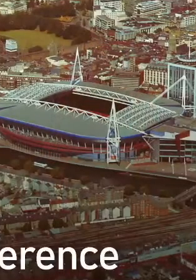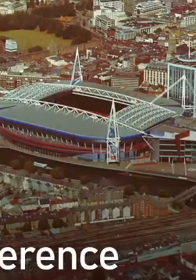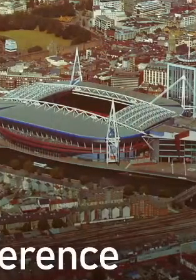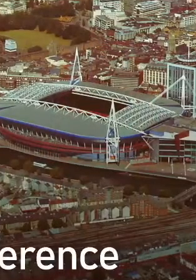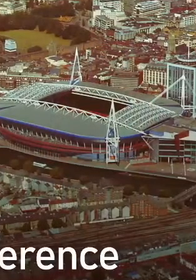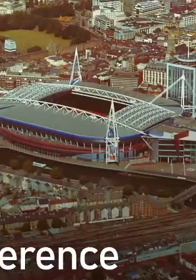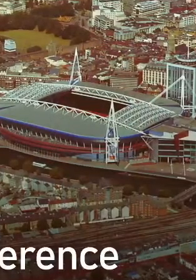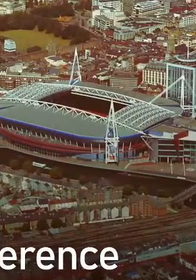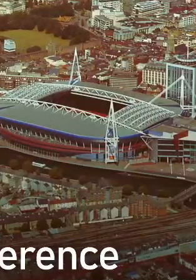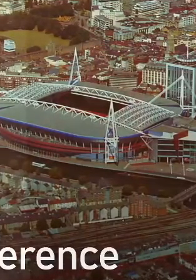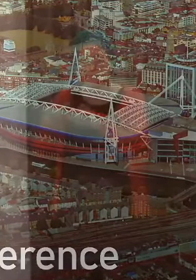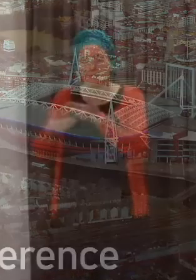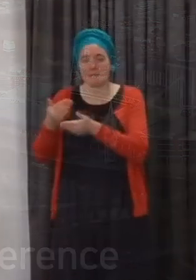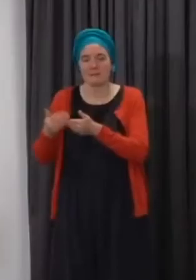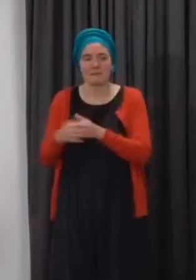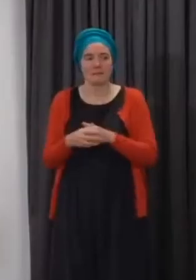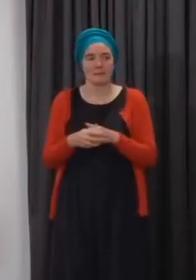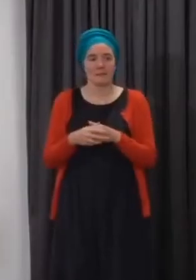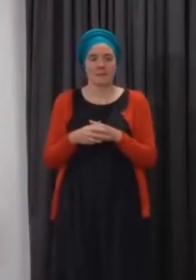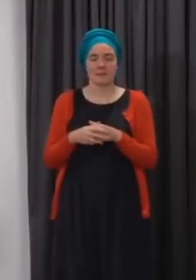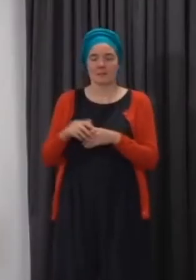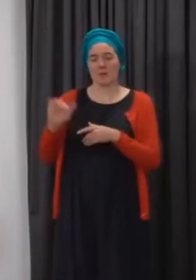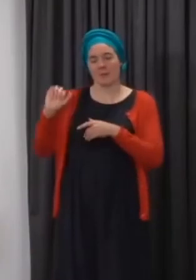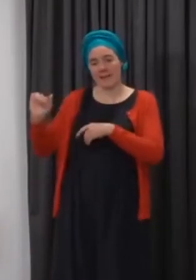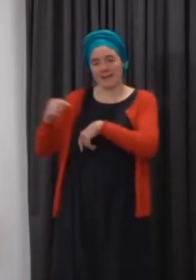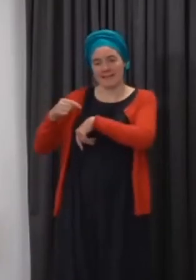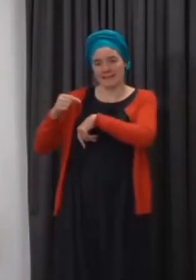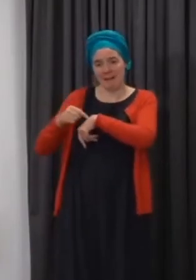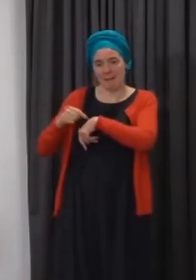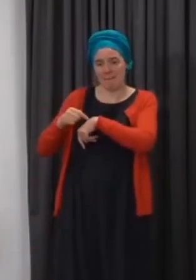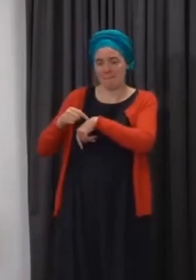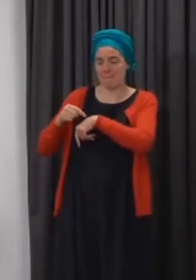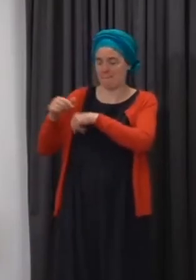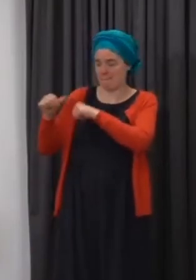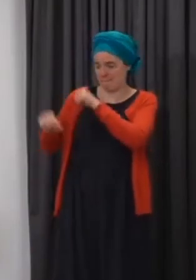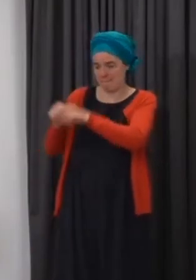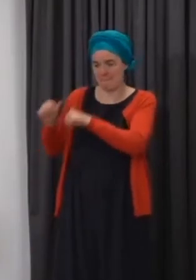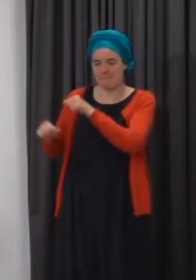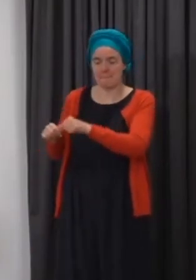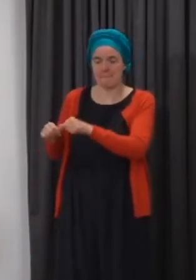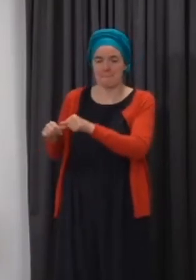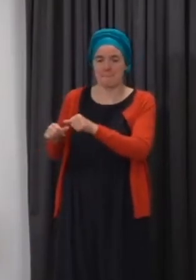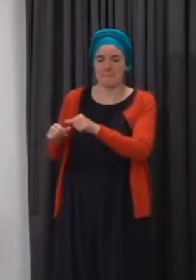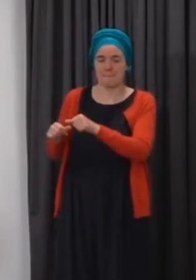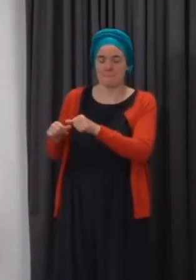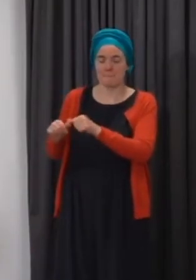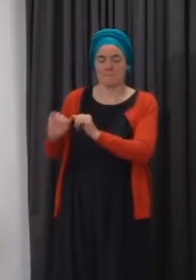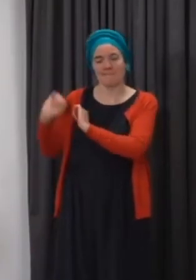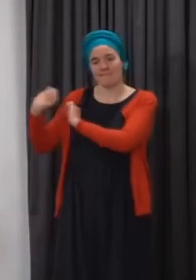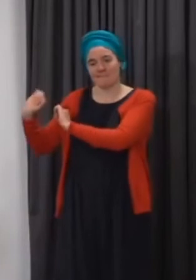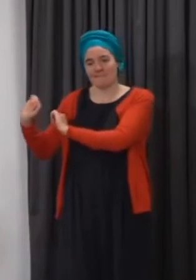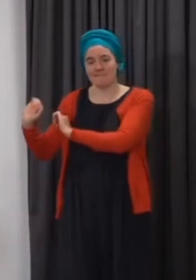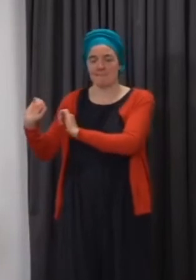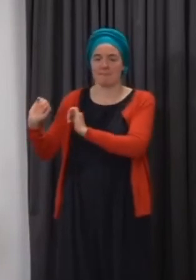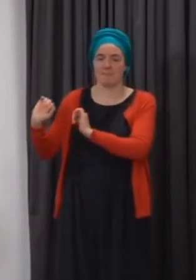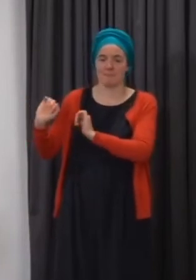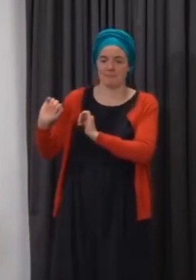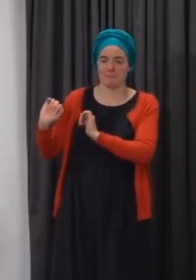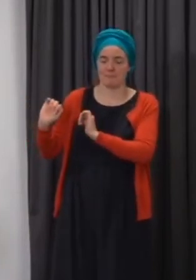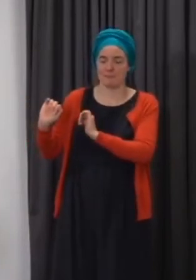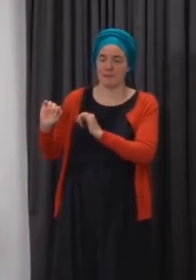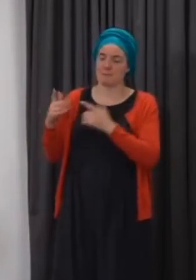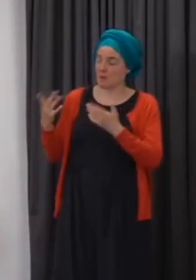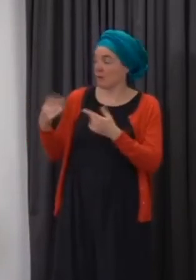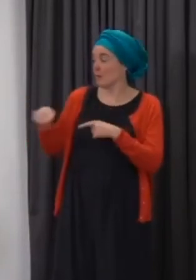this hands of our colleagues across the border, but I know that we are linking with them to make sure that we can take advantage of that